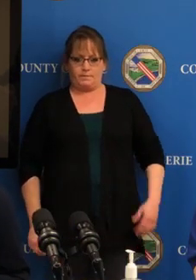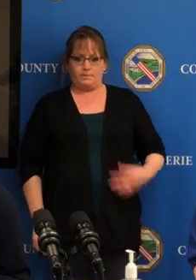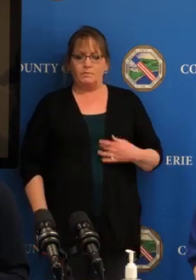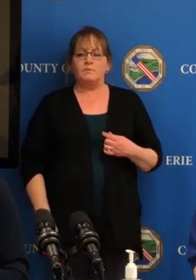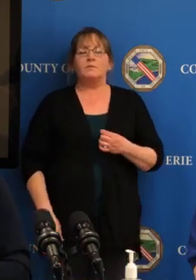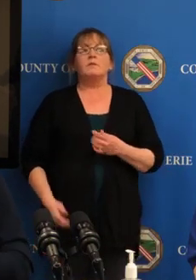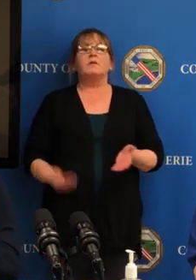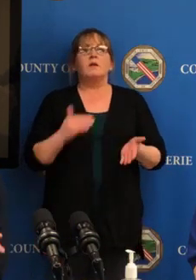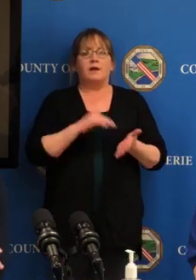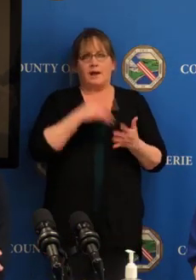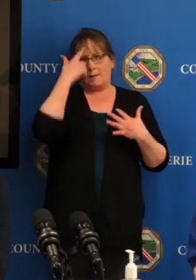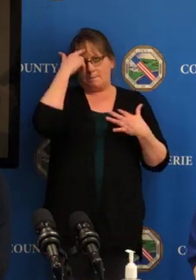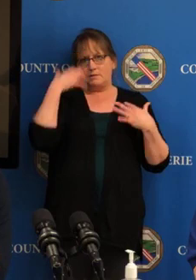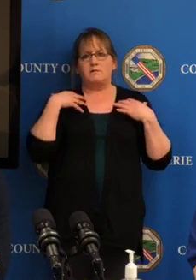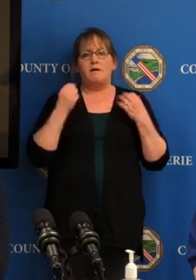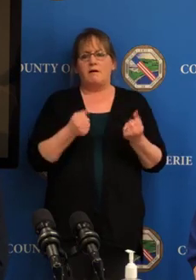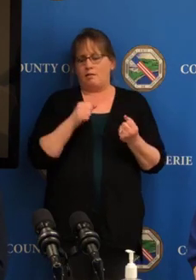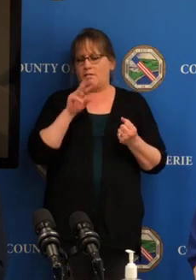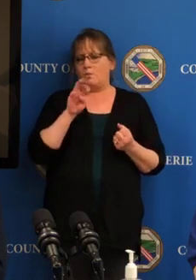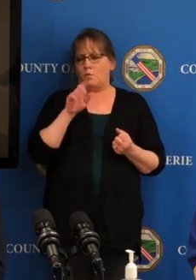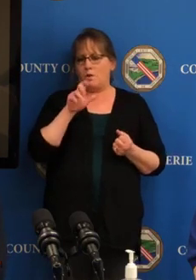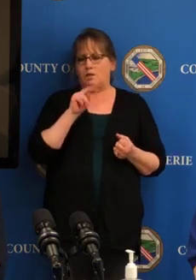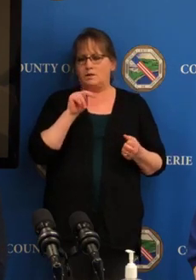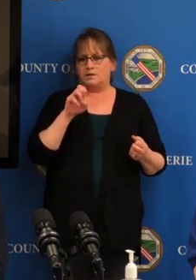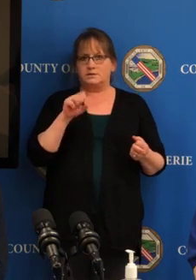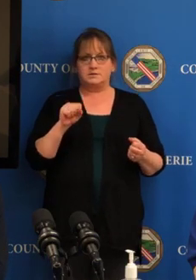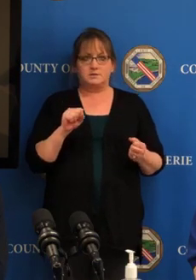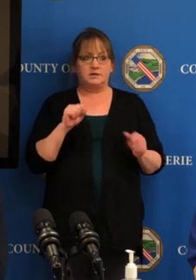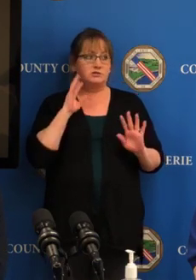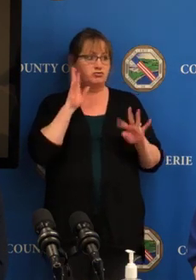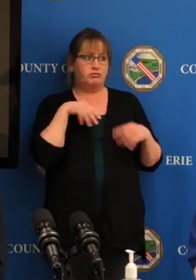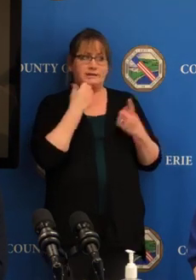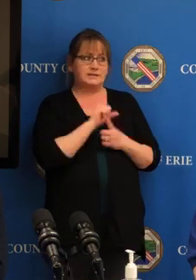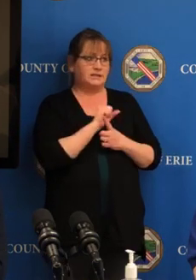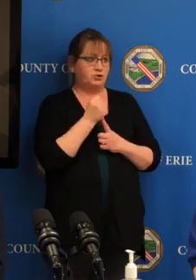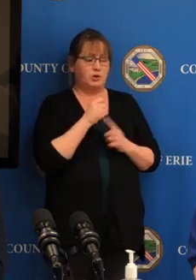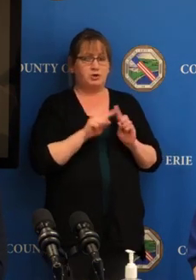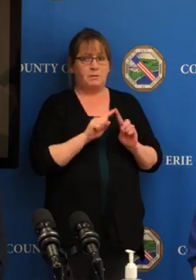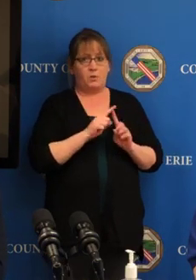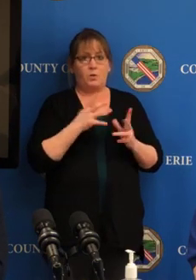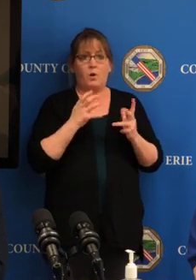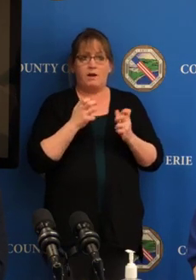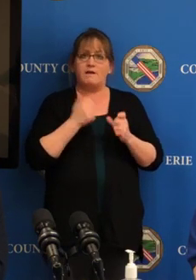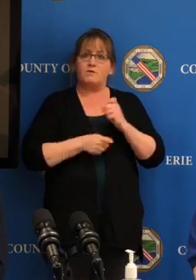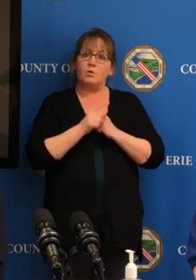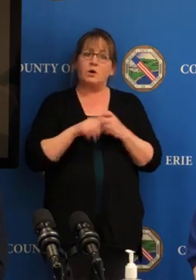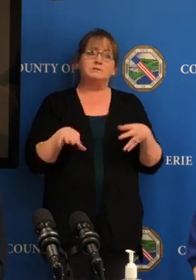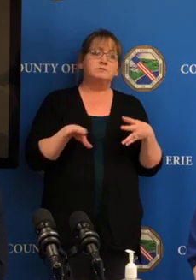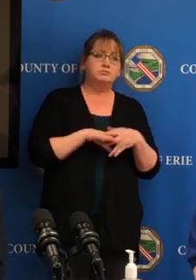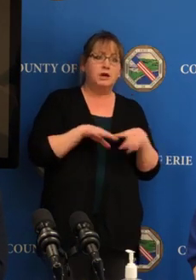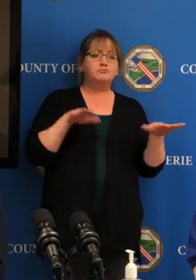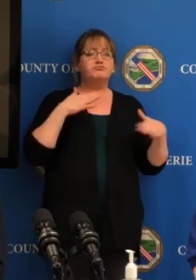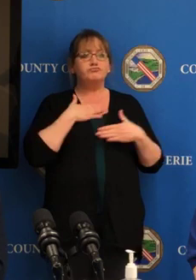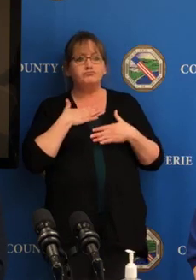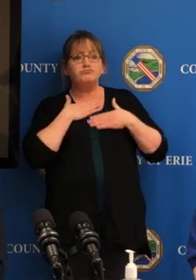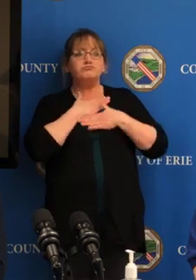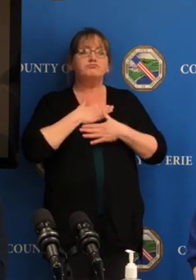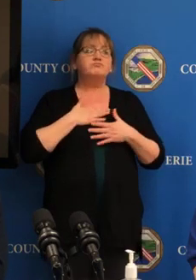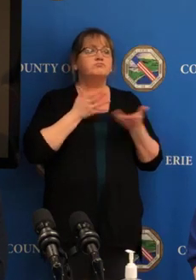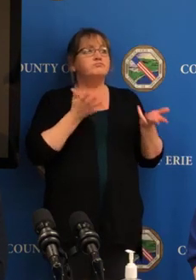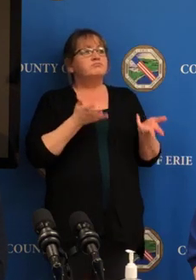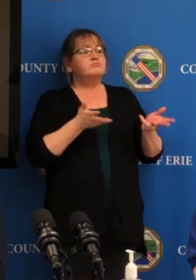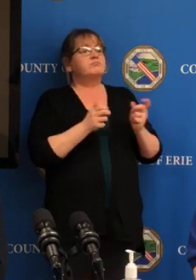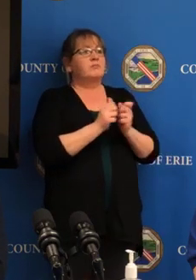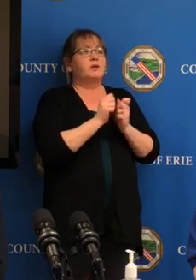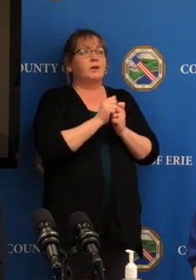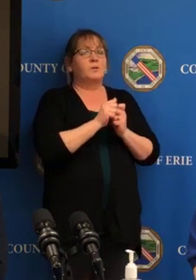Once again, mental health and wellness. It's a crazy situation, but we want everyone to take a break, read a book, enjoy, talk to your loved